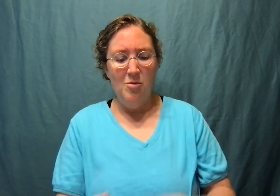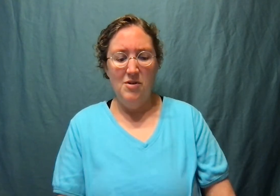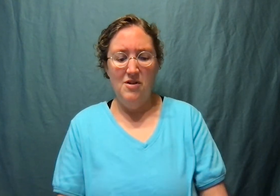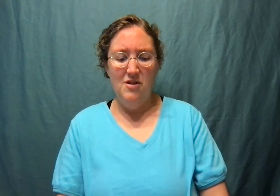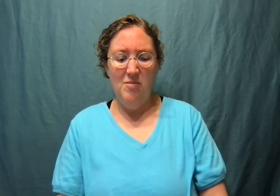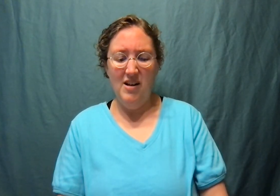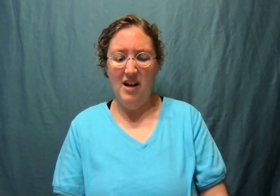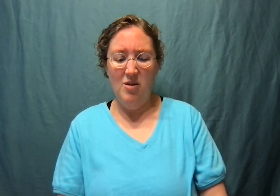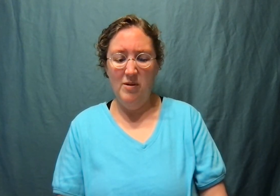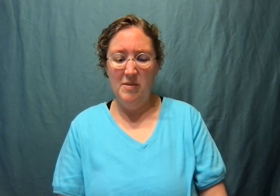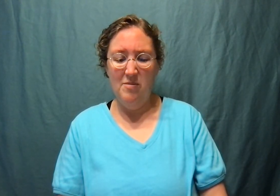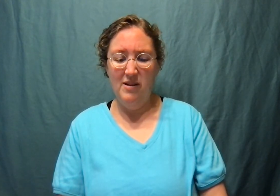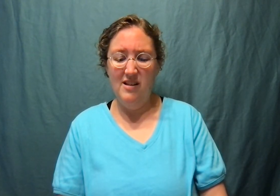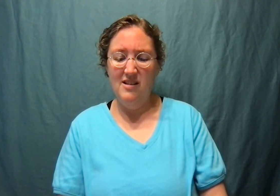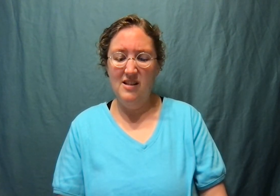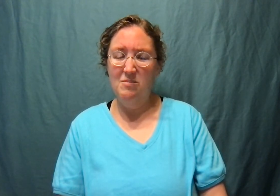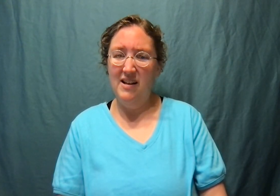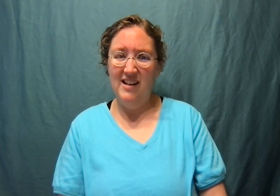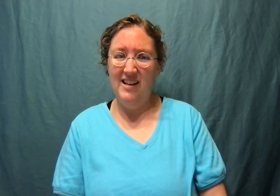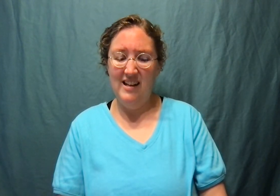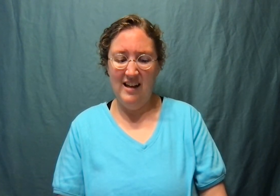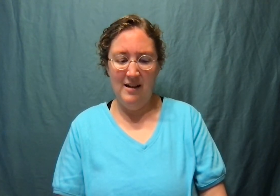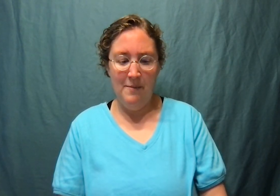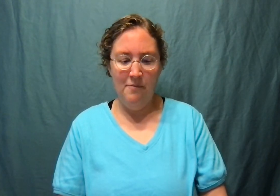Do you mind helping me, please, explaining it again?